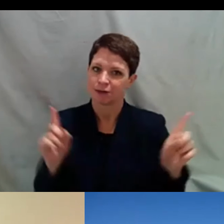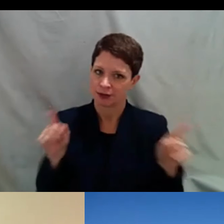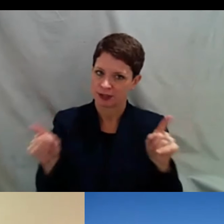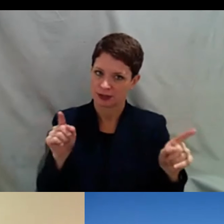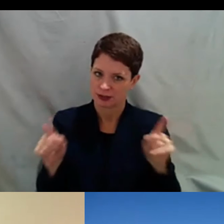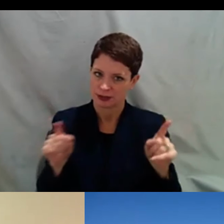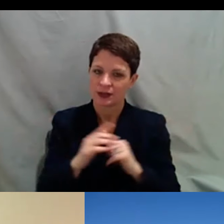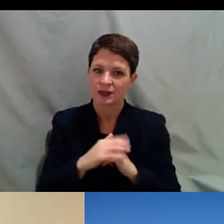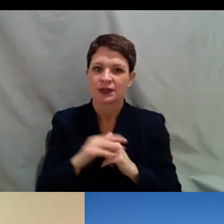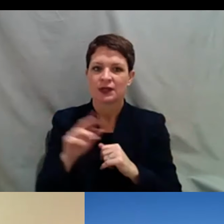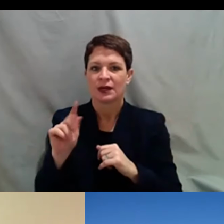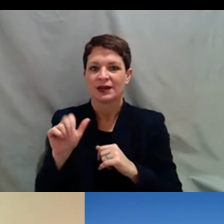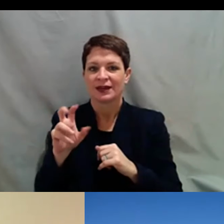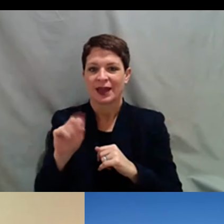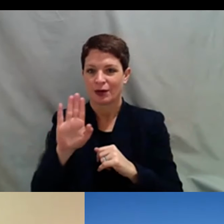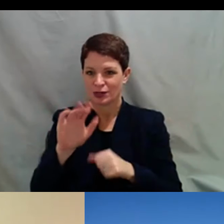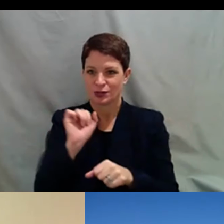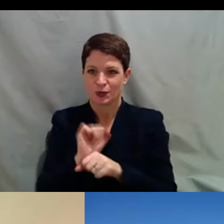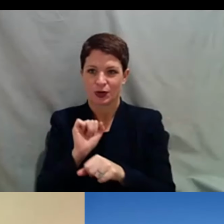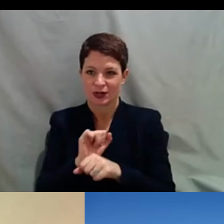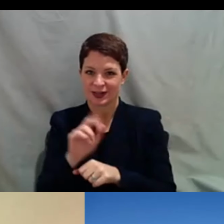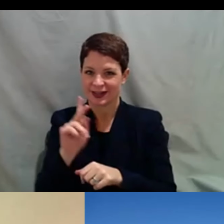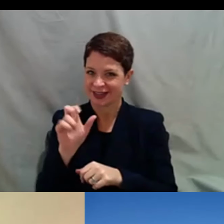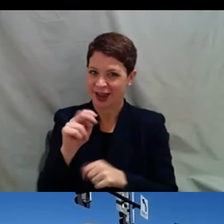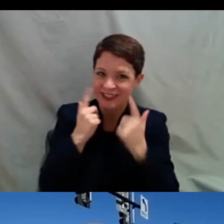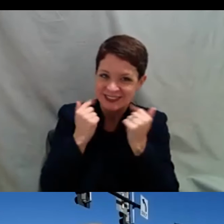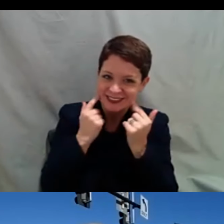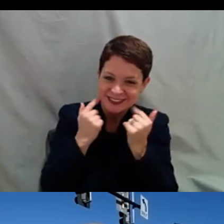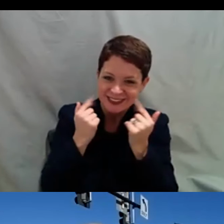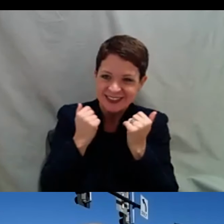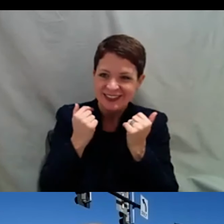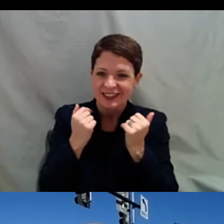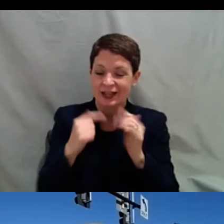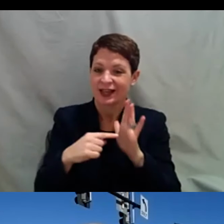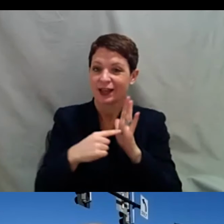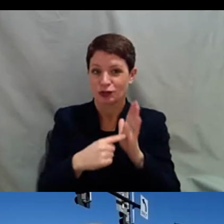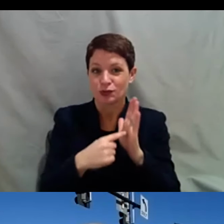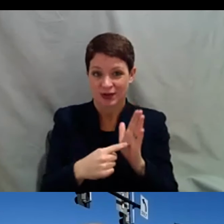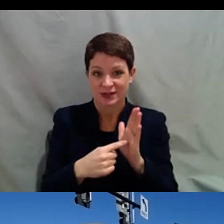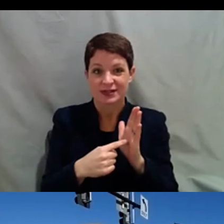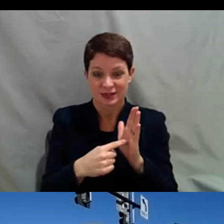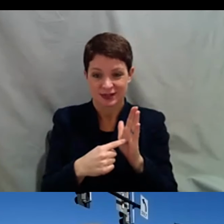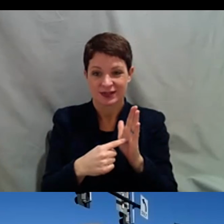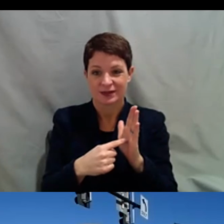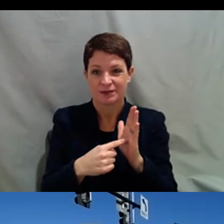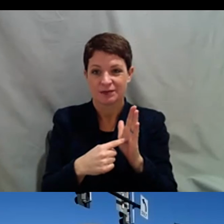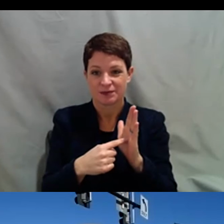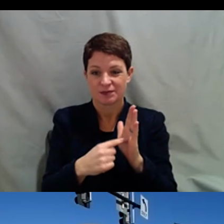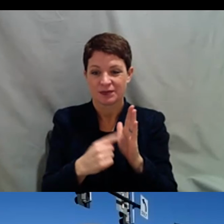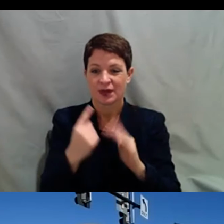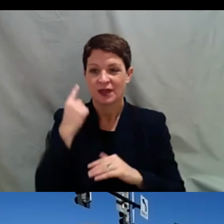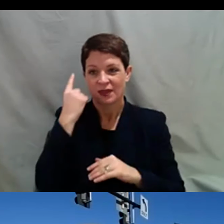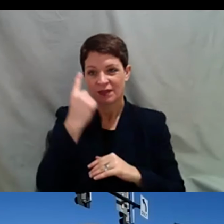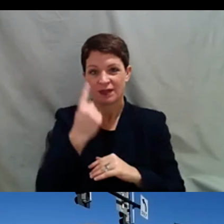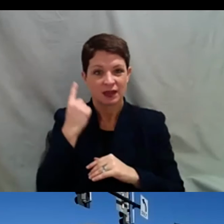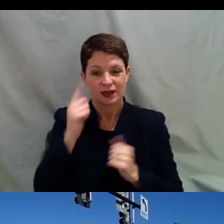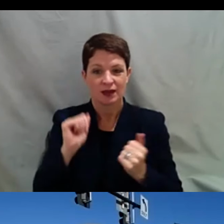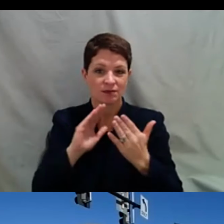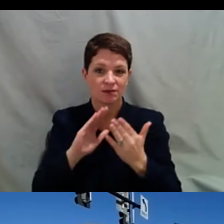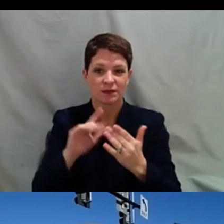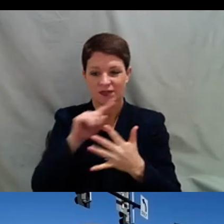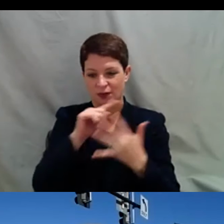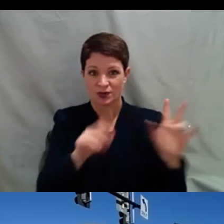So Karen's work, Karen, sort of illustrates thinking about sort of